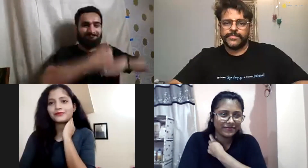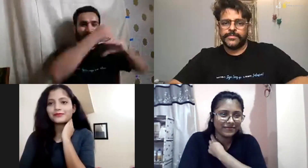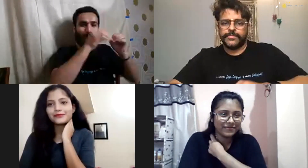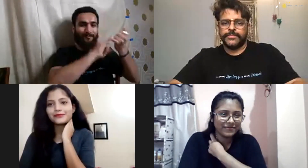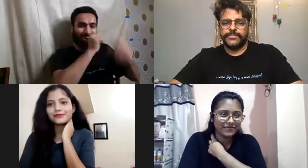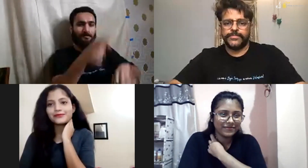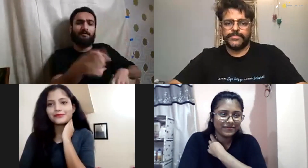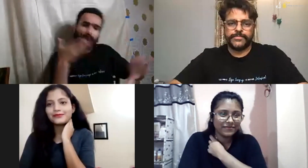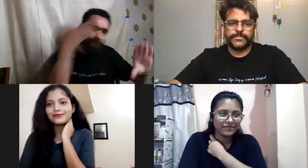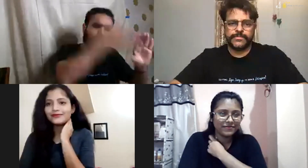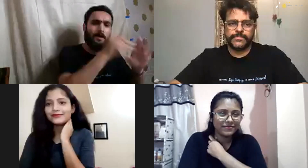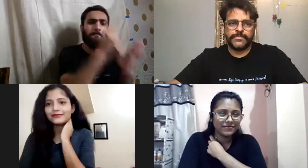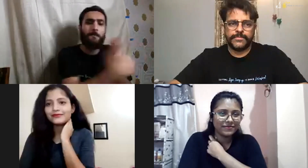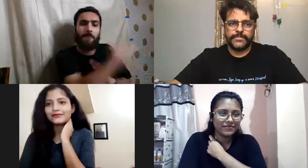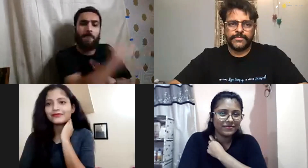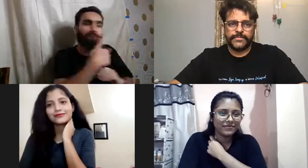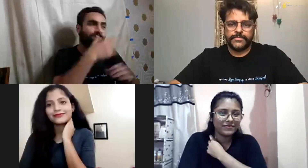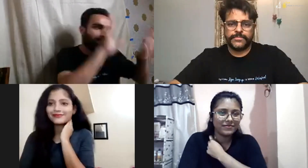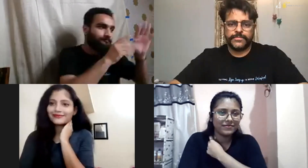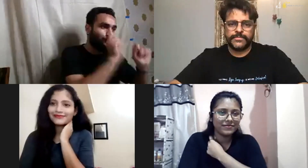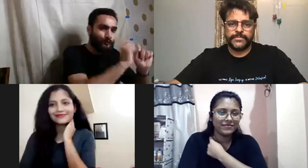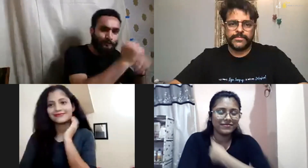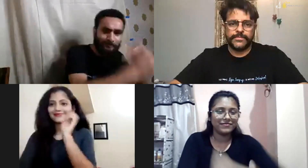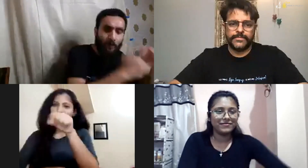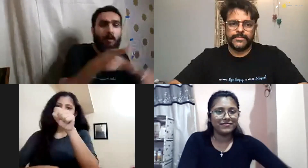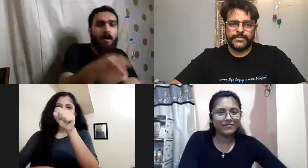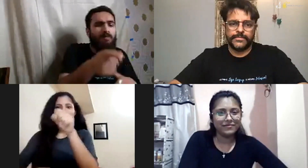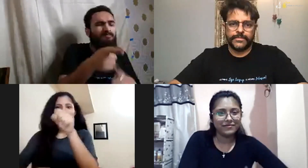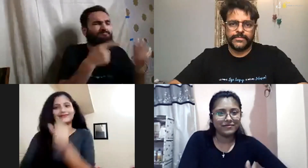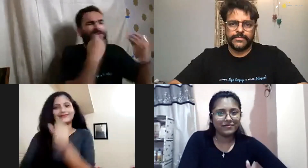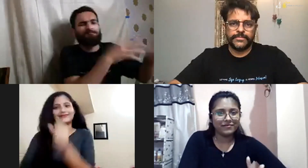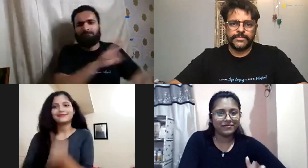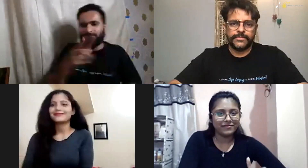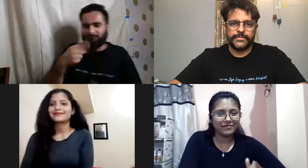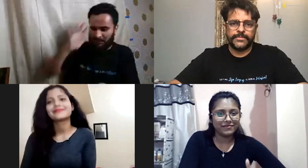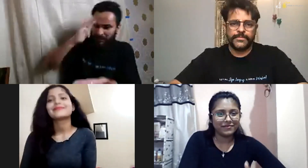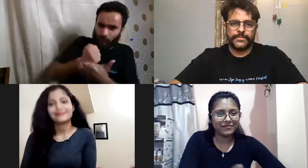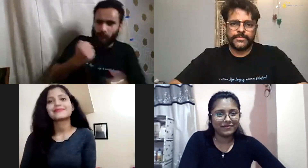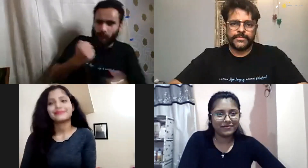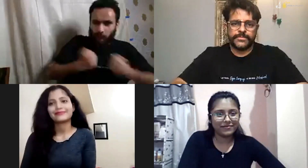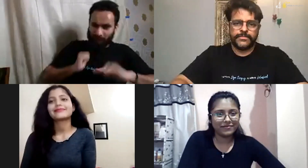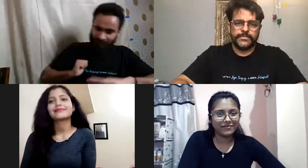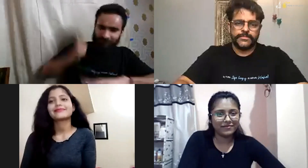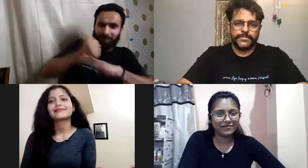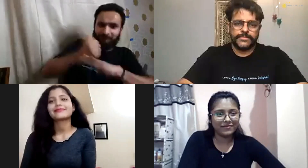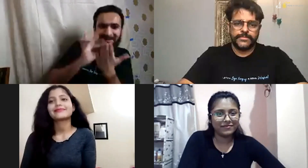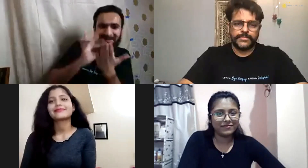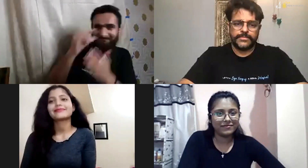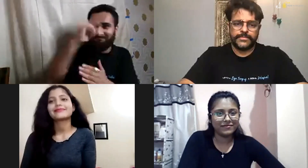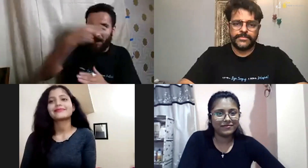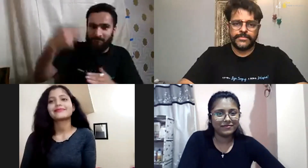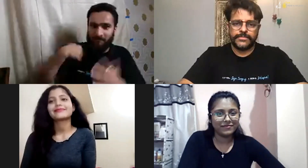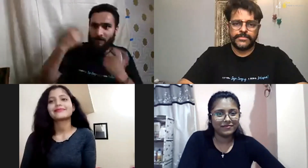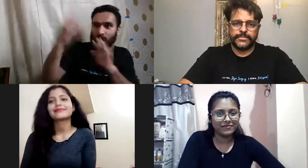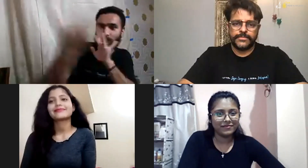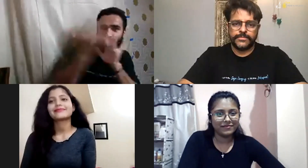And I'm sure that your boss, that you must have told them that, hey, with the work that I'm doing, I have to leave this and I have to